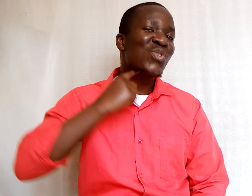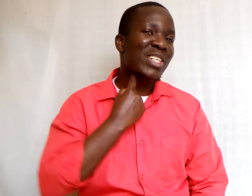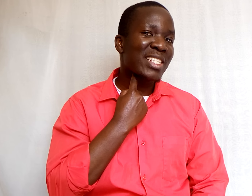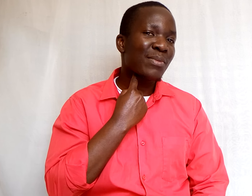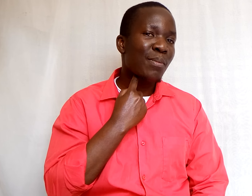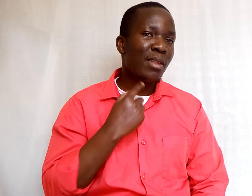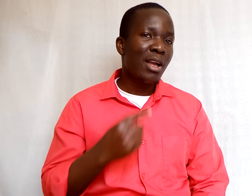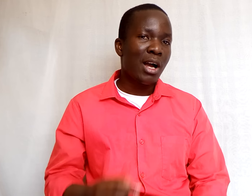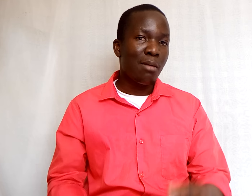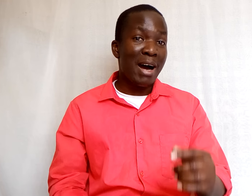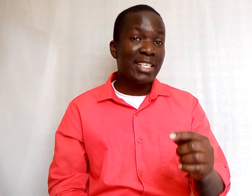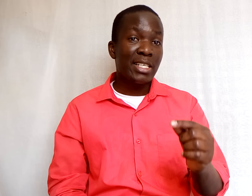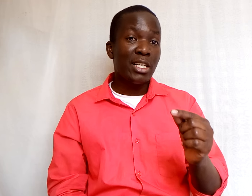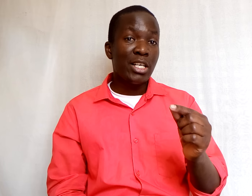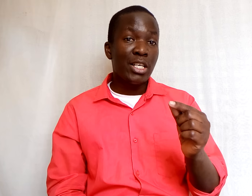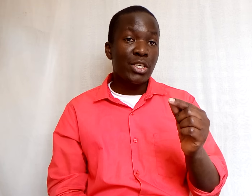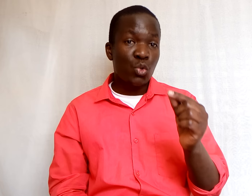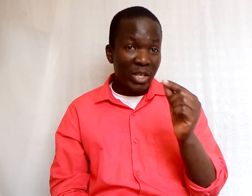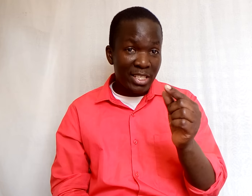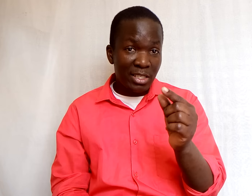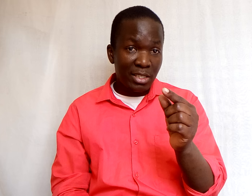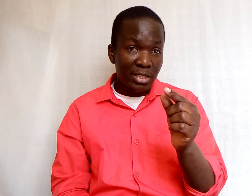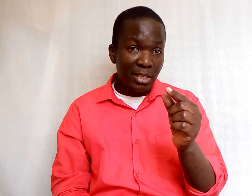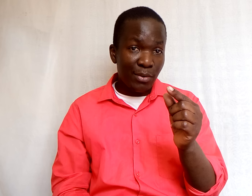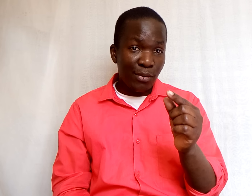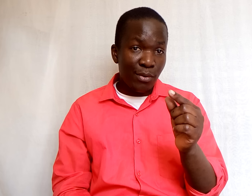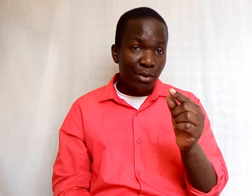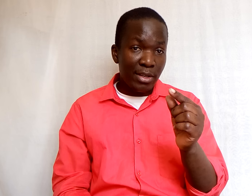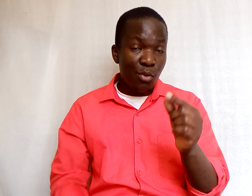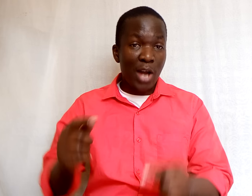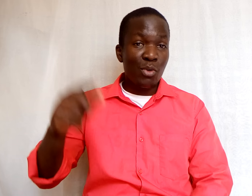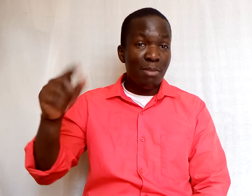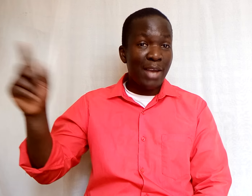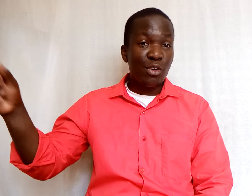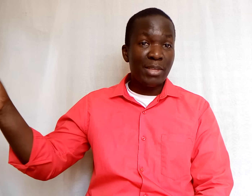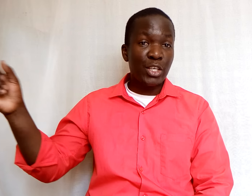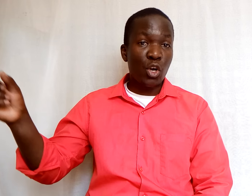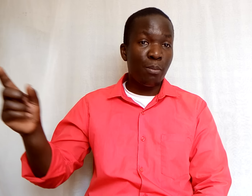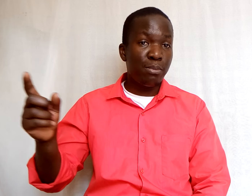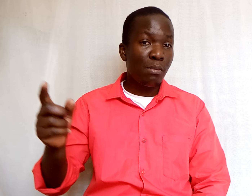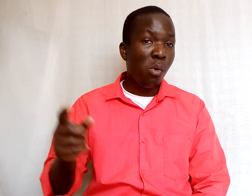Sweet. But sweets, the one we buy from the shop.